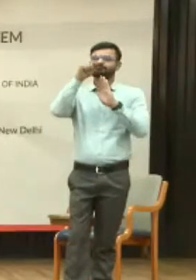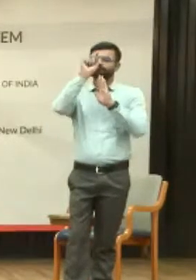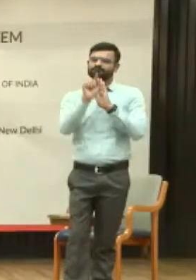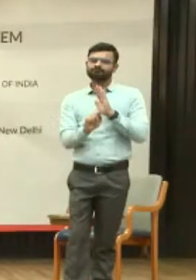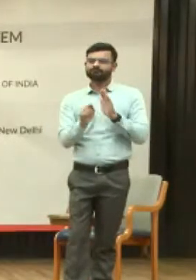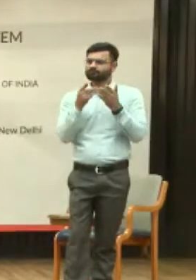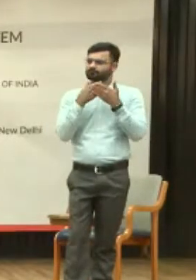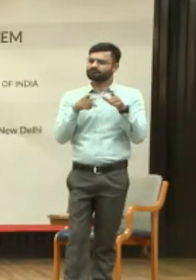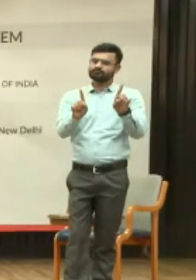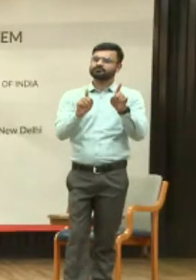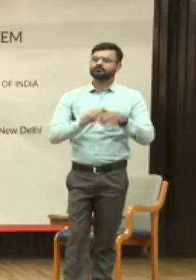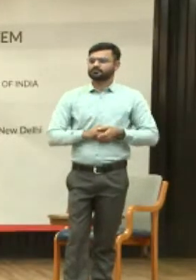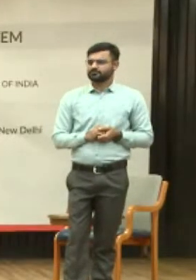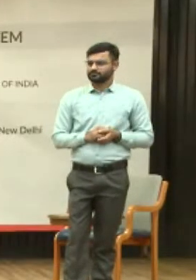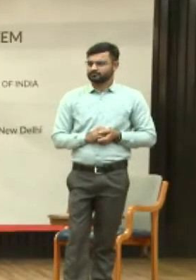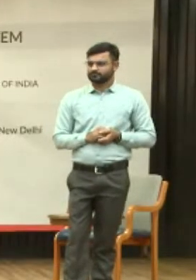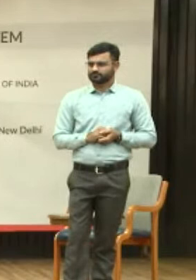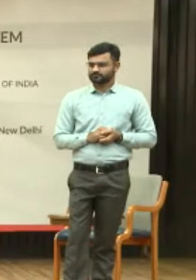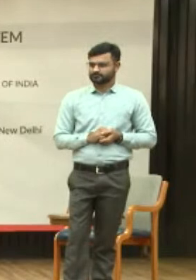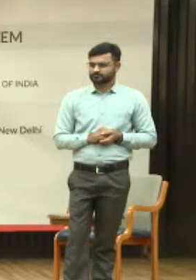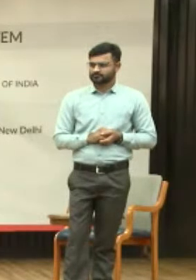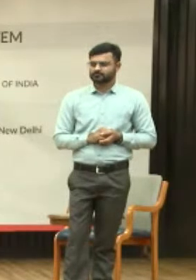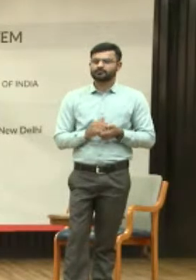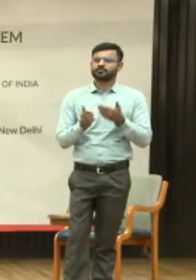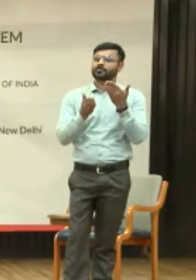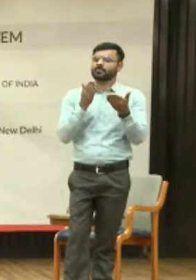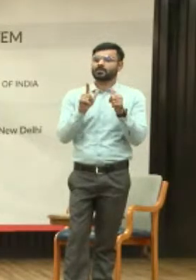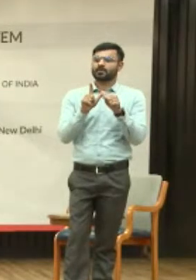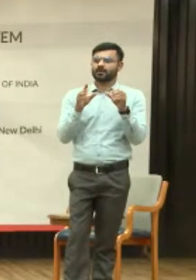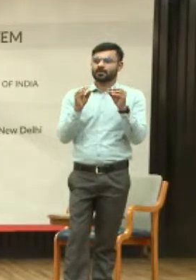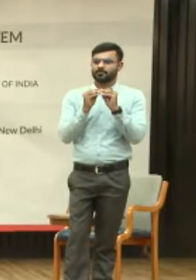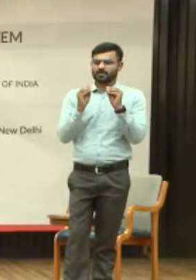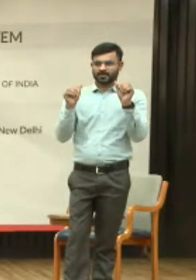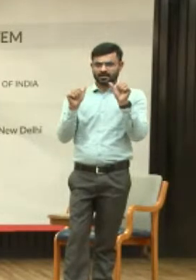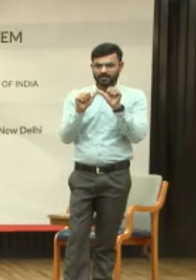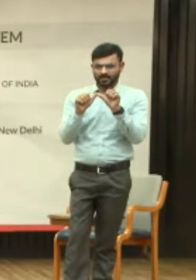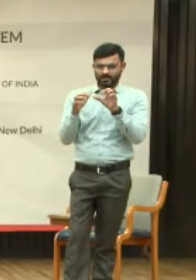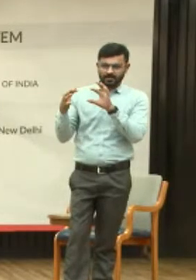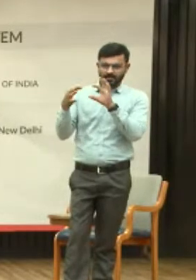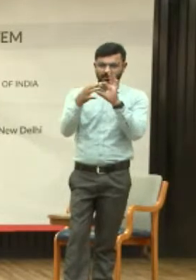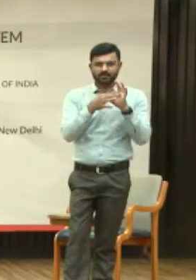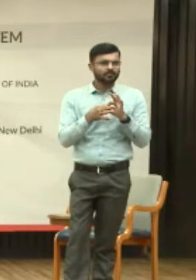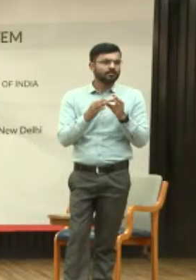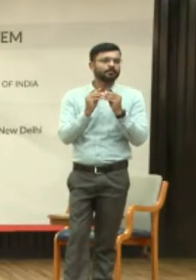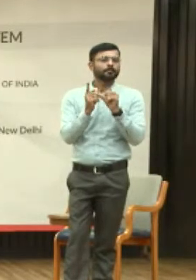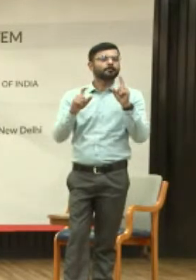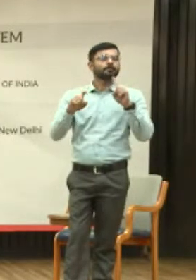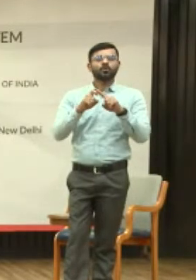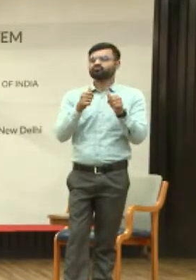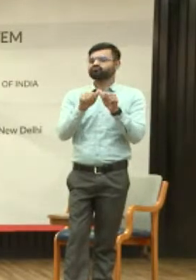itself. So LBAs were Linlithgow's bull assistants.